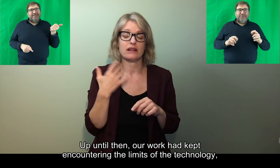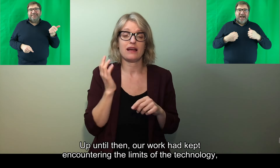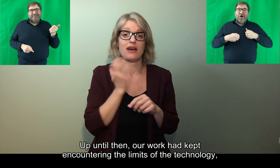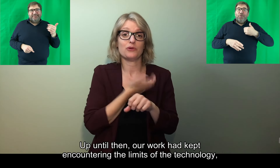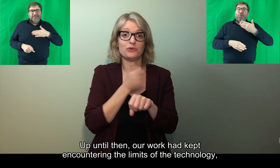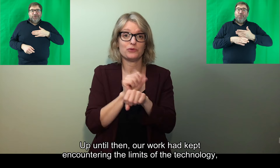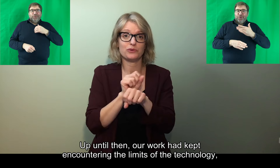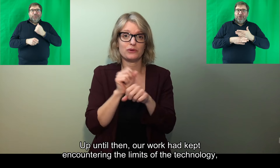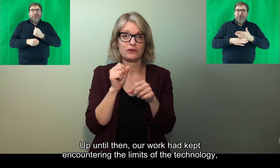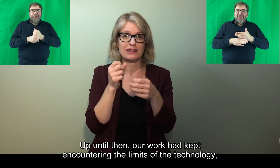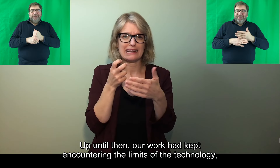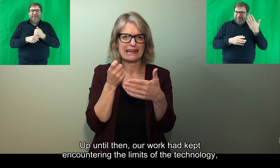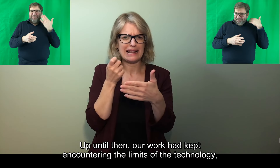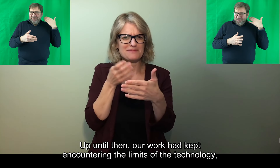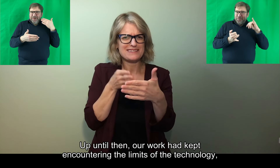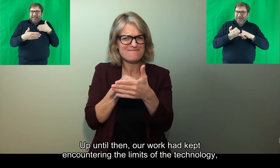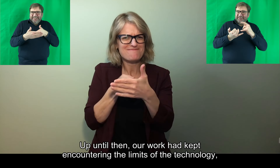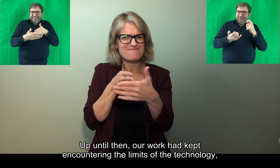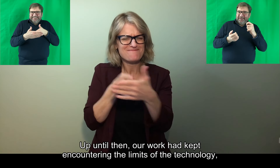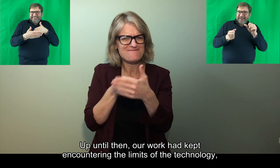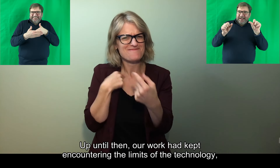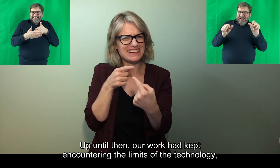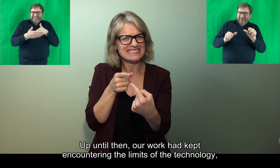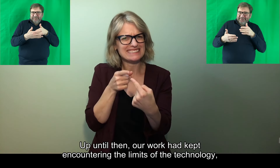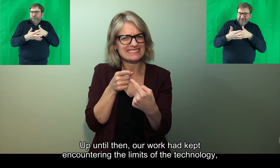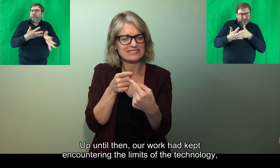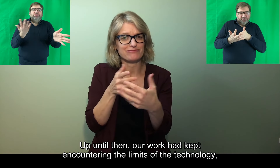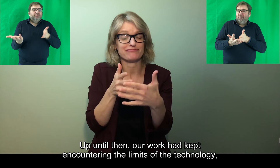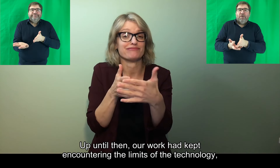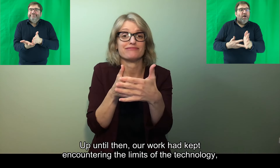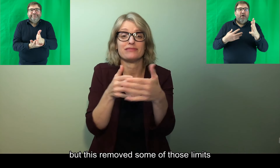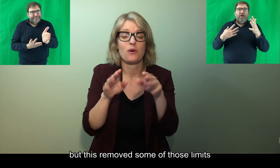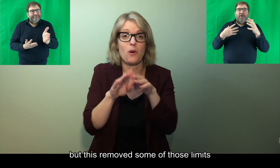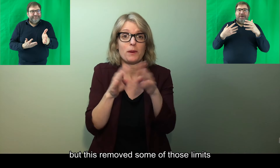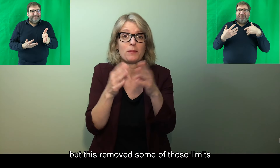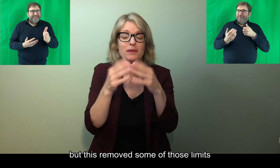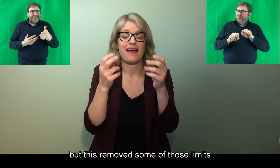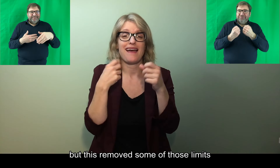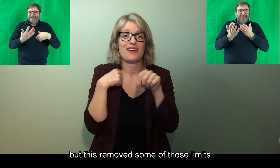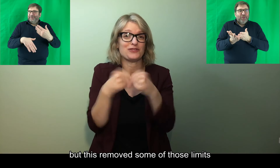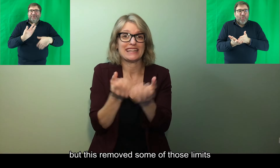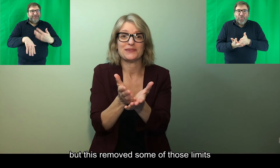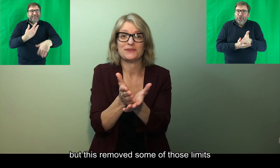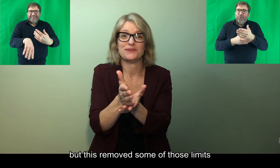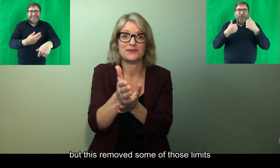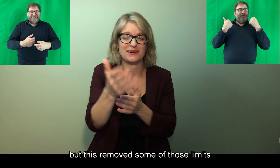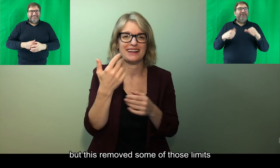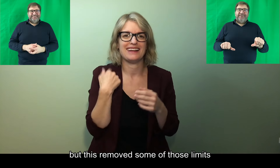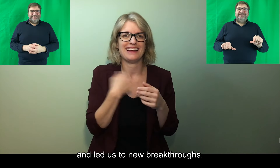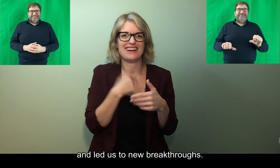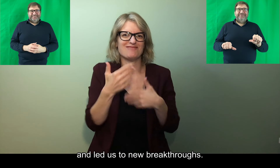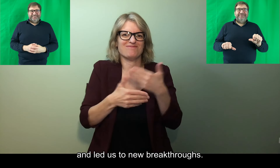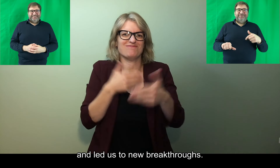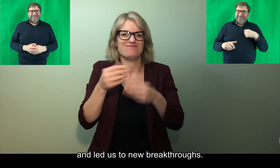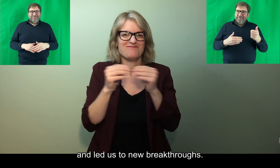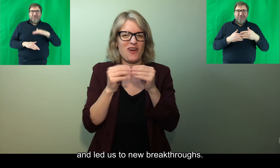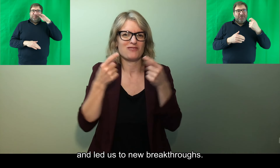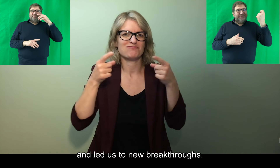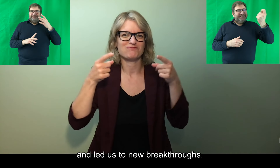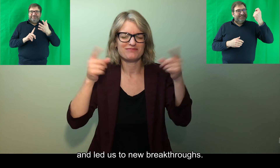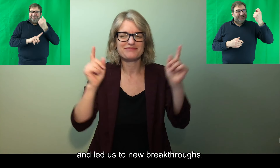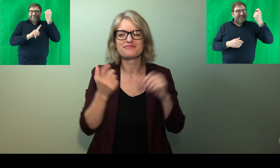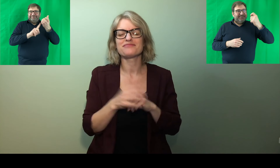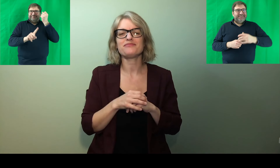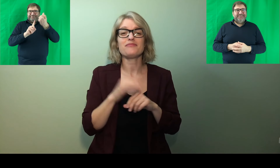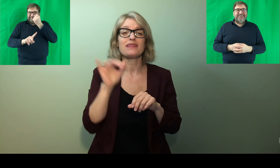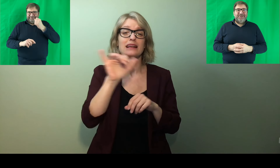Up until then, our work had kept encountering the limits of the technology, but this removed some of those limits and led us to new